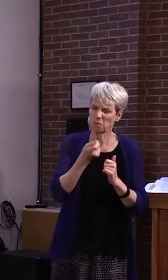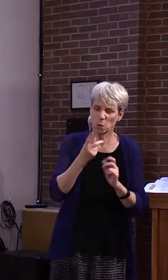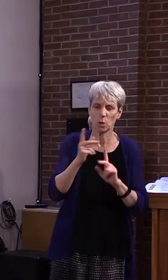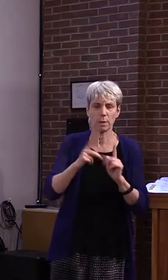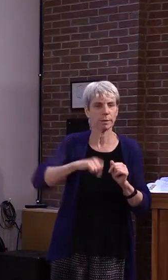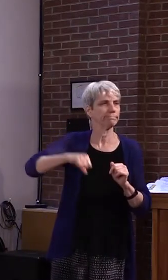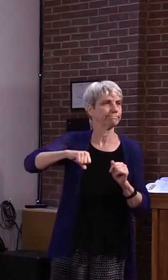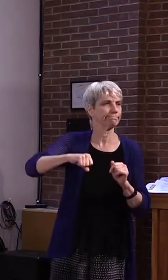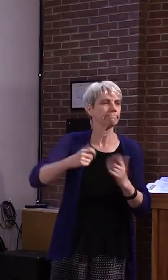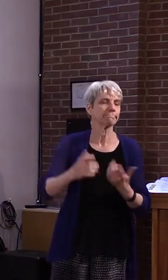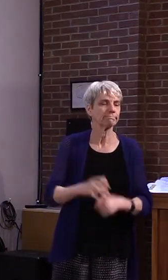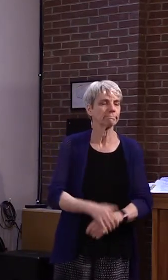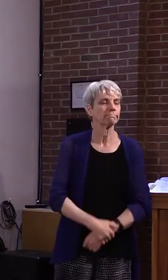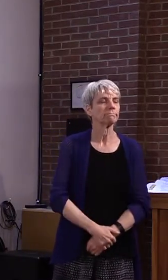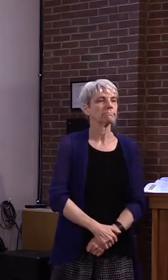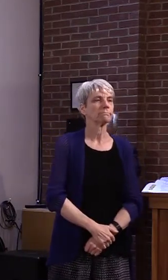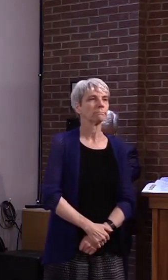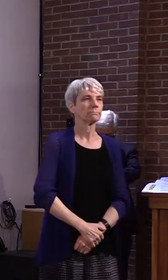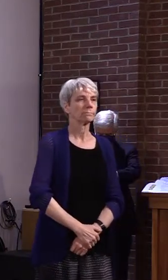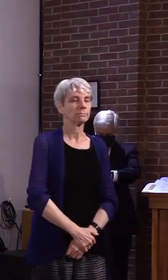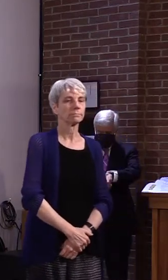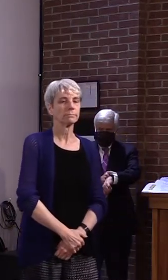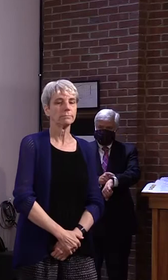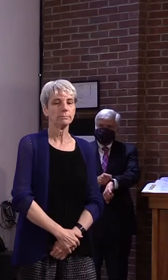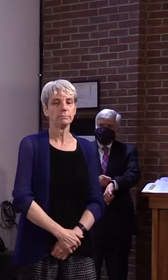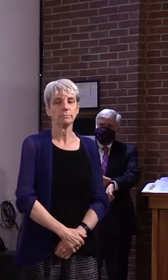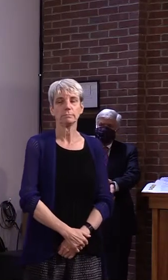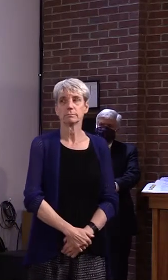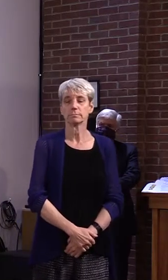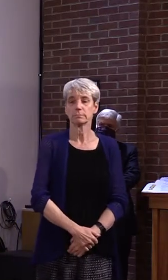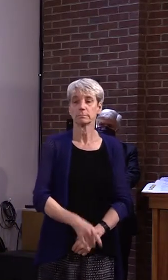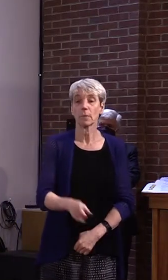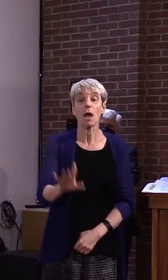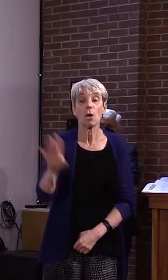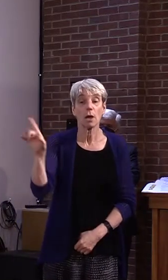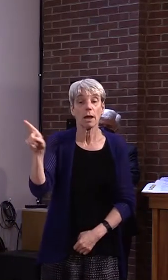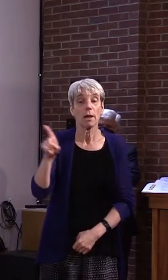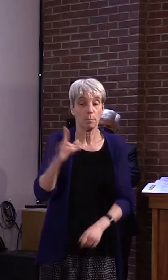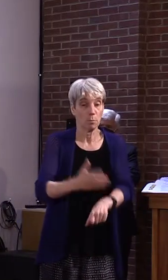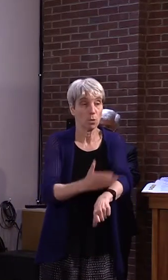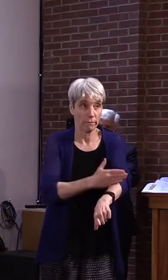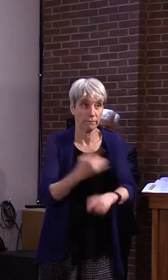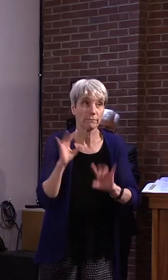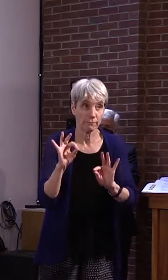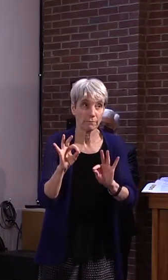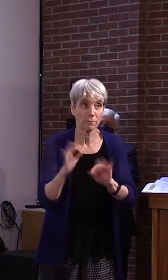been totally satisfactory. But it is improving.